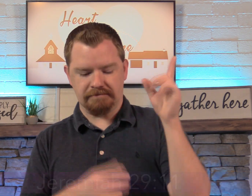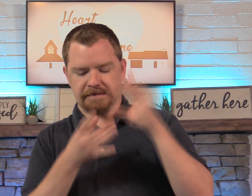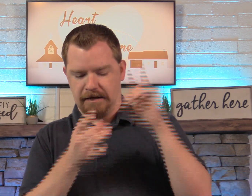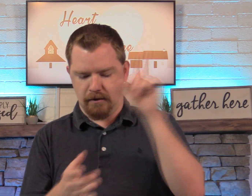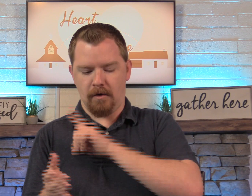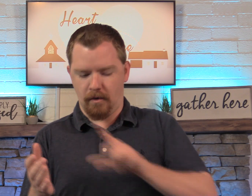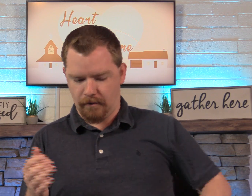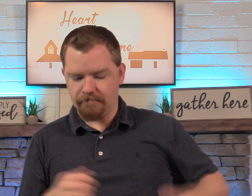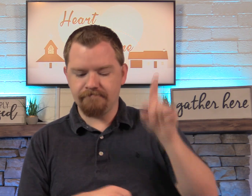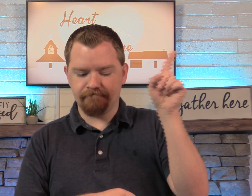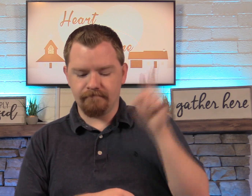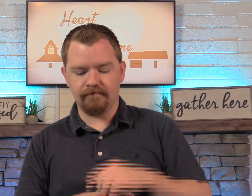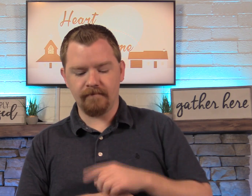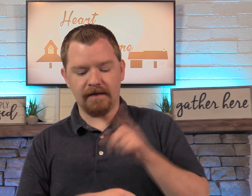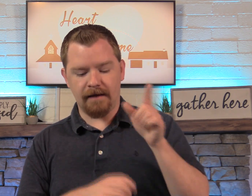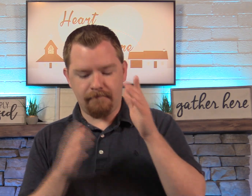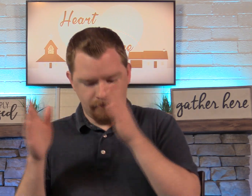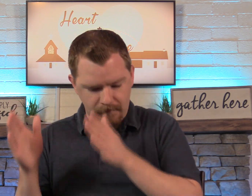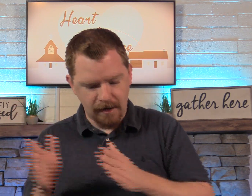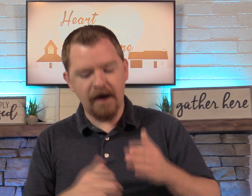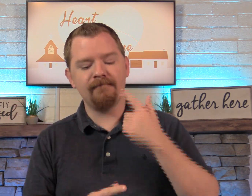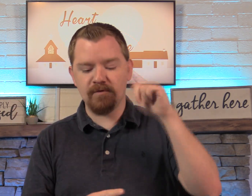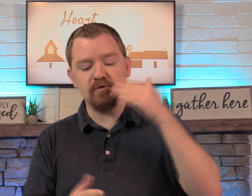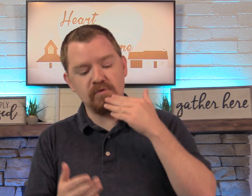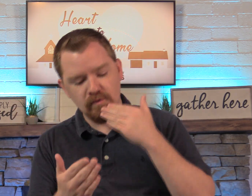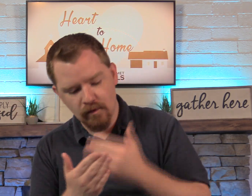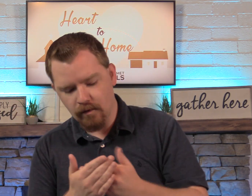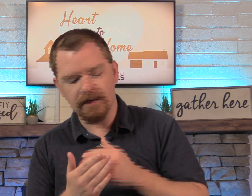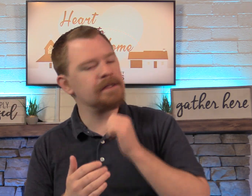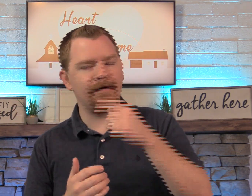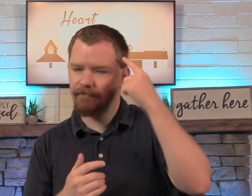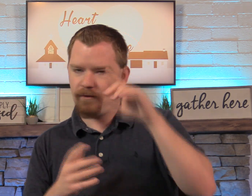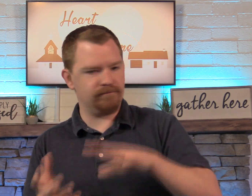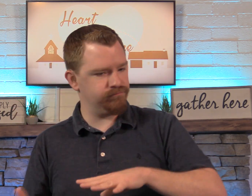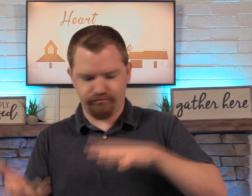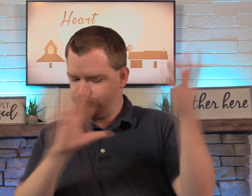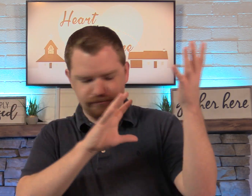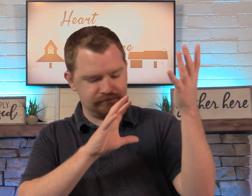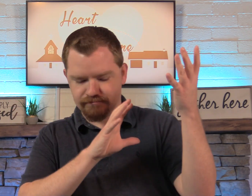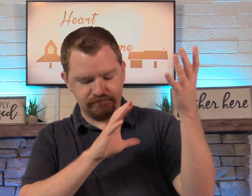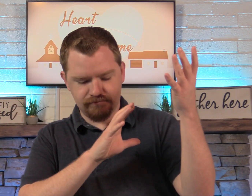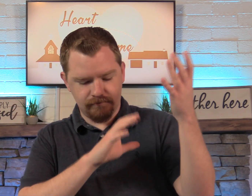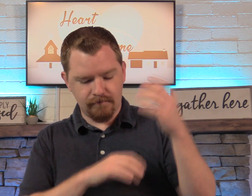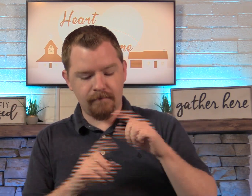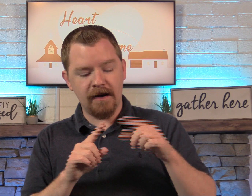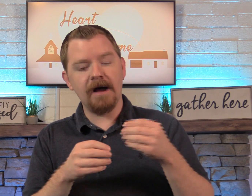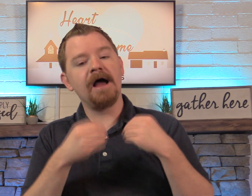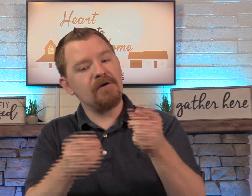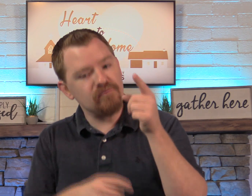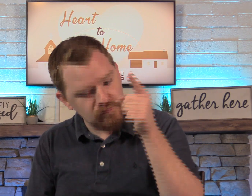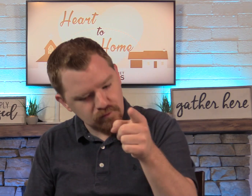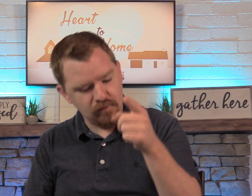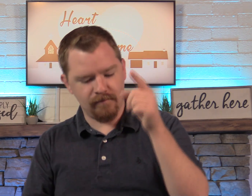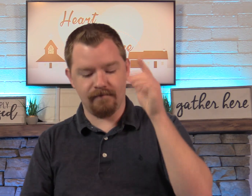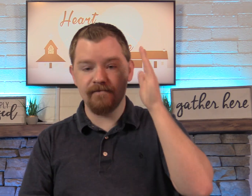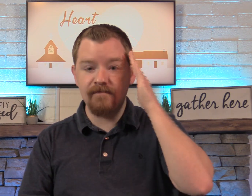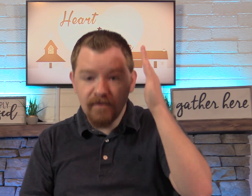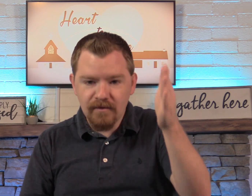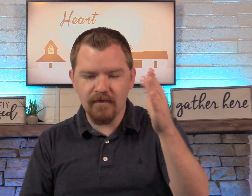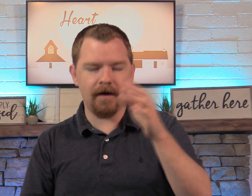you, says the Lord. They are the plans for good and not for disaster, to give